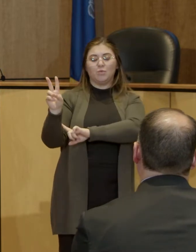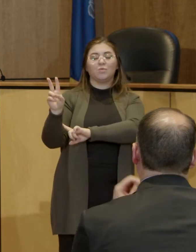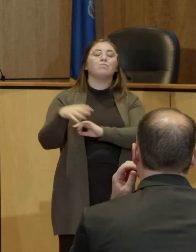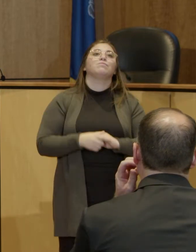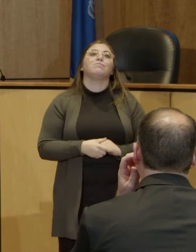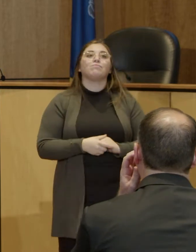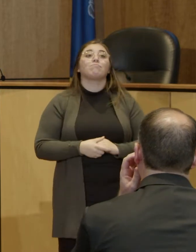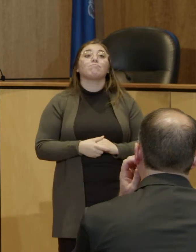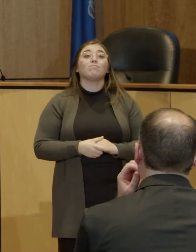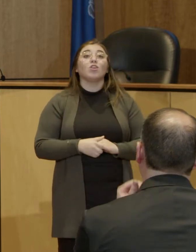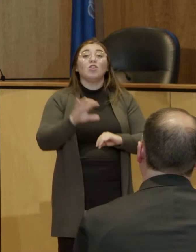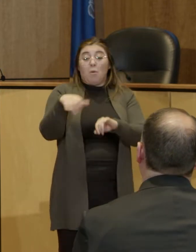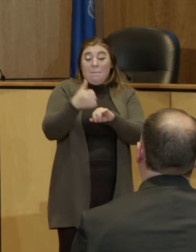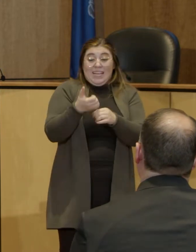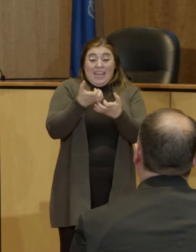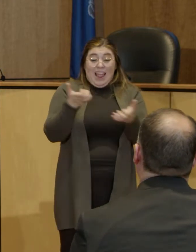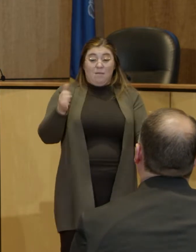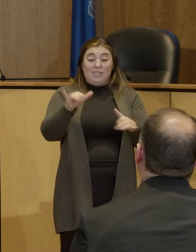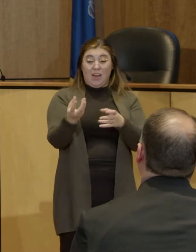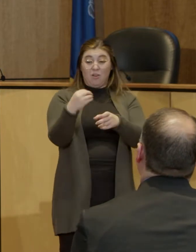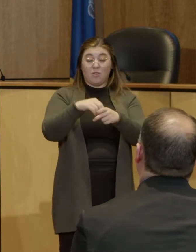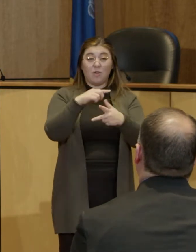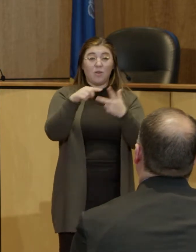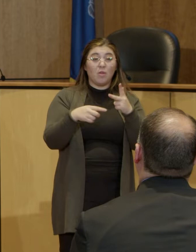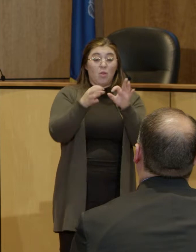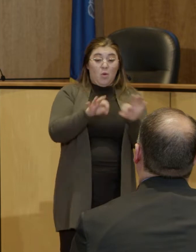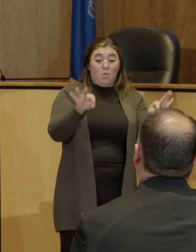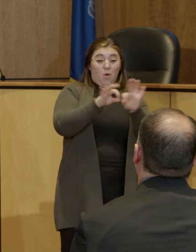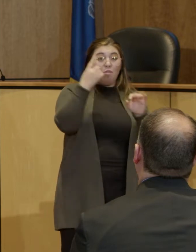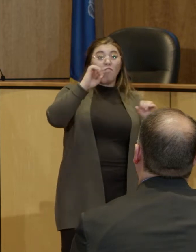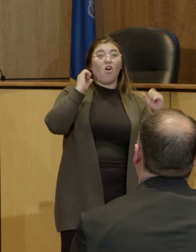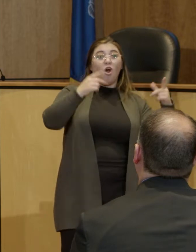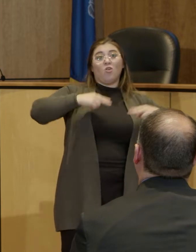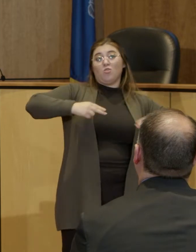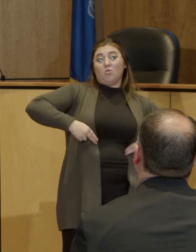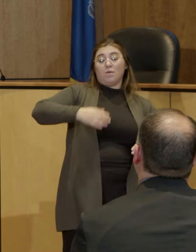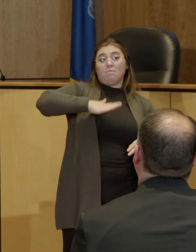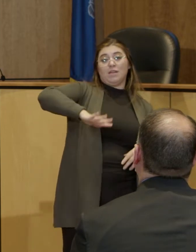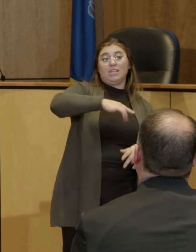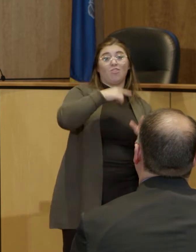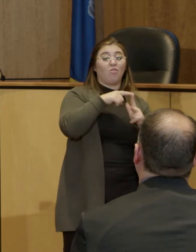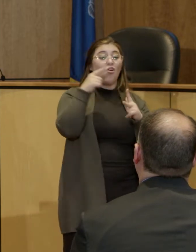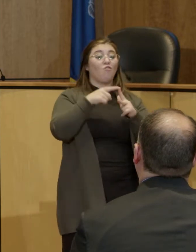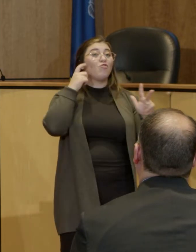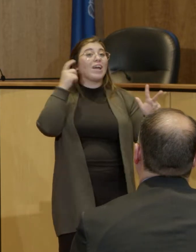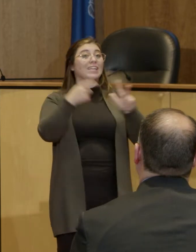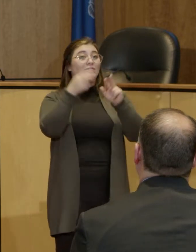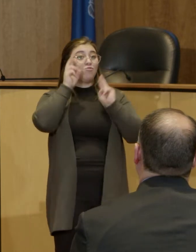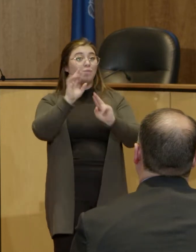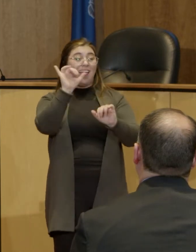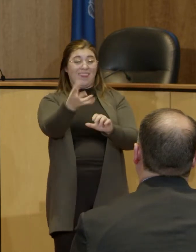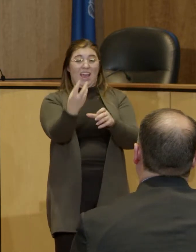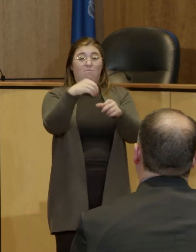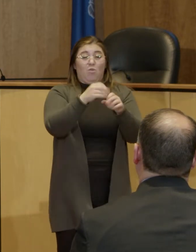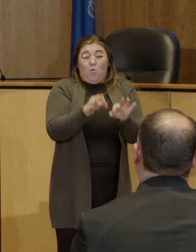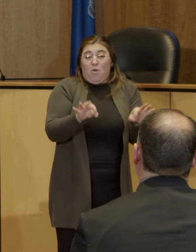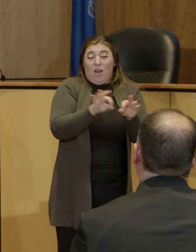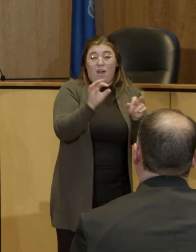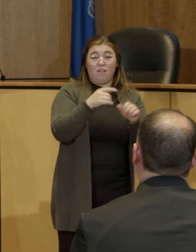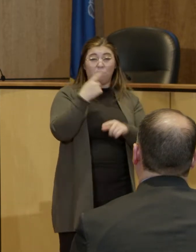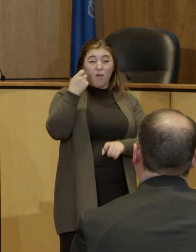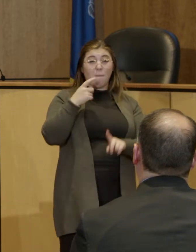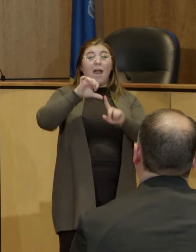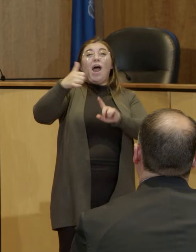II. So the basic elements are intrinsic worth of all human beings, the recognition and respect of that intrinsic worth